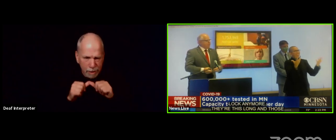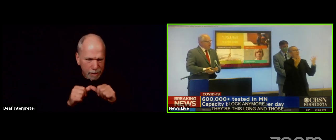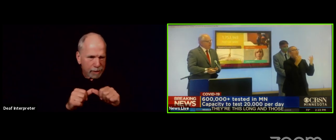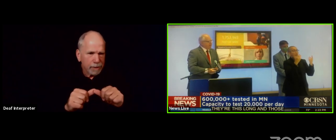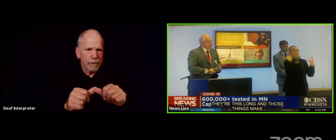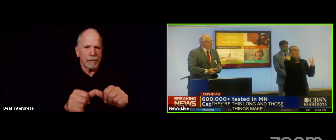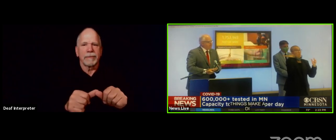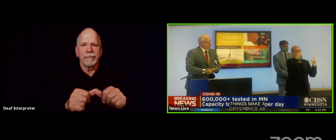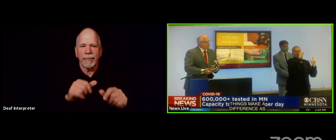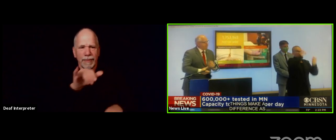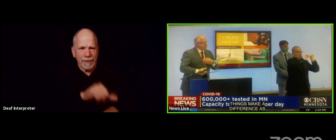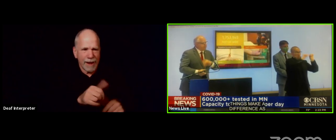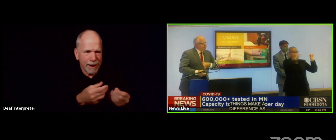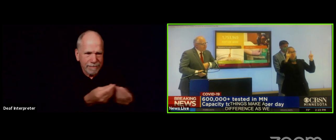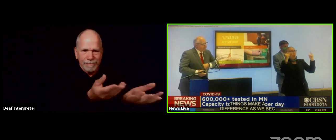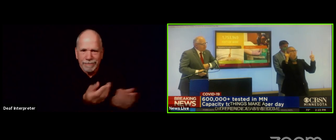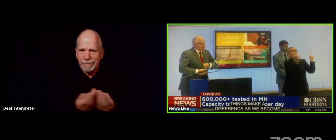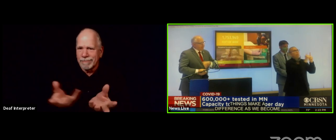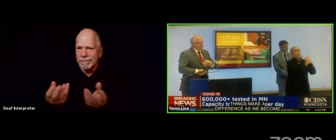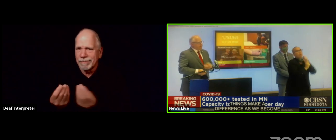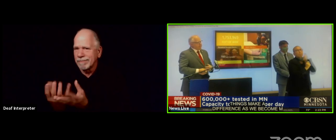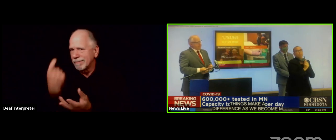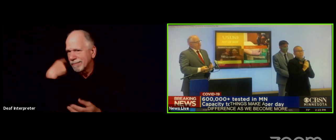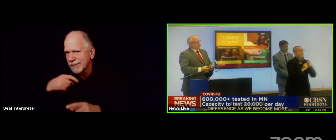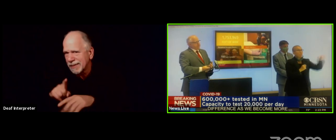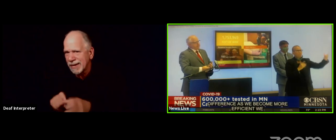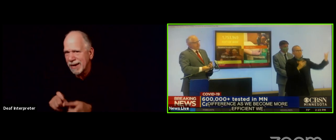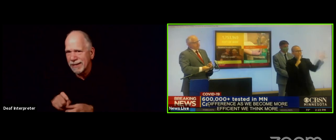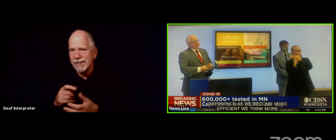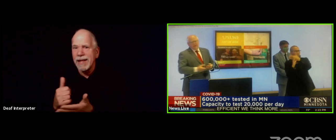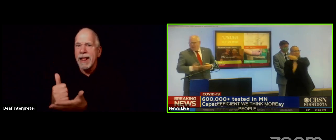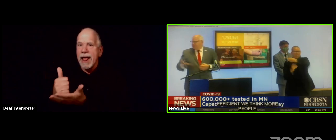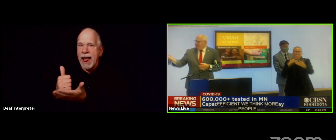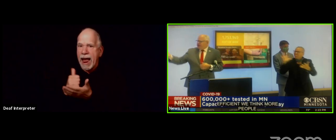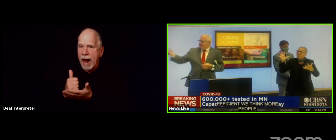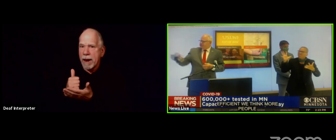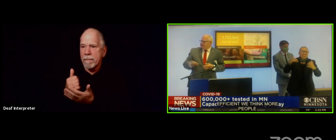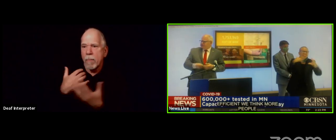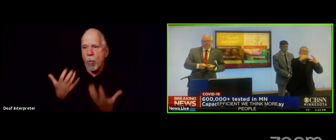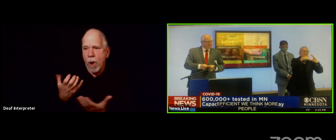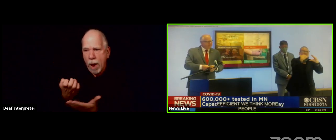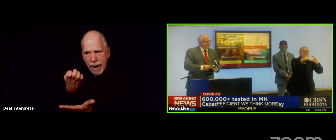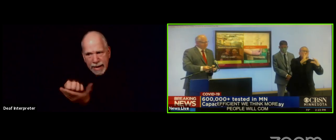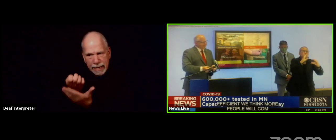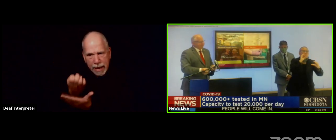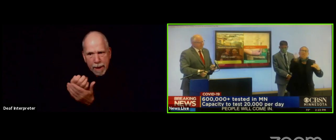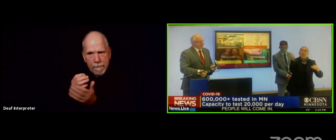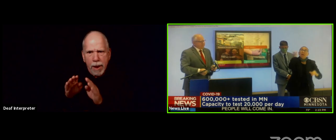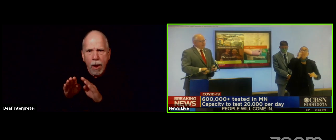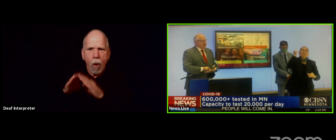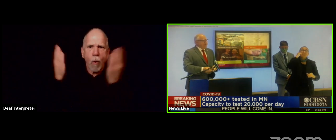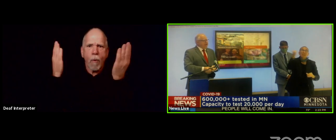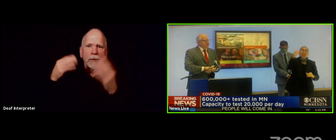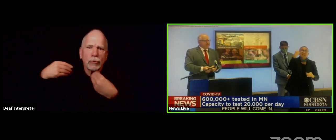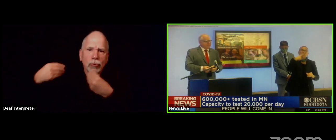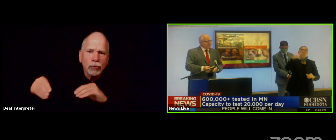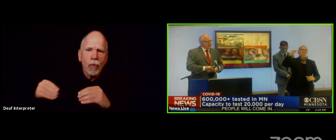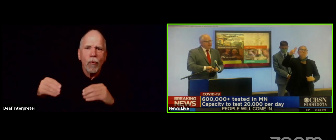people will come in. Because we still get emails every day from viewers who say, I tried to go in and get a test, and they wouldn't let me do it. I'm